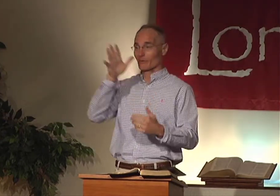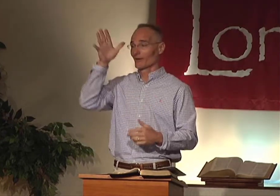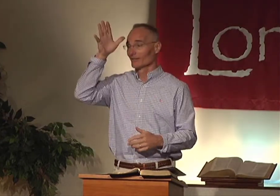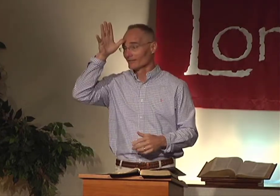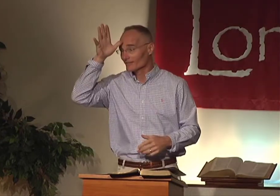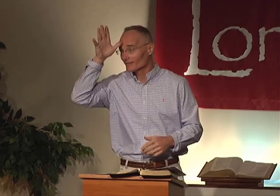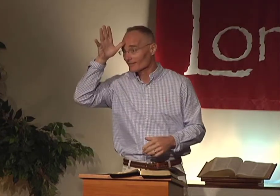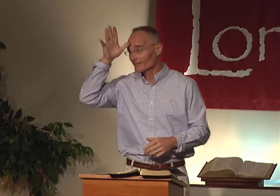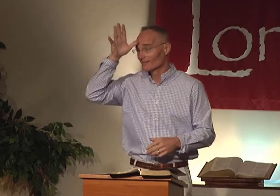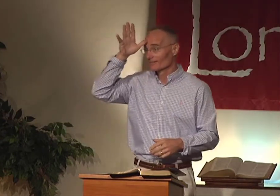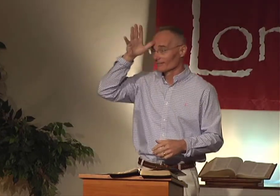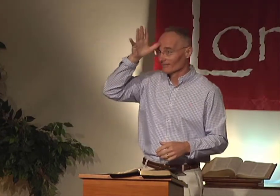You had to face your parents.